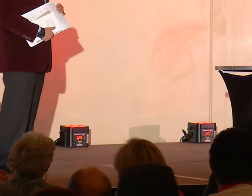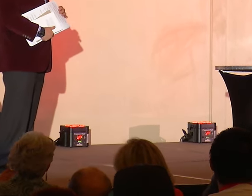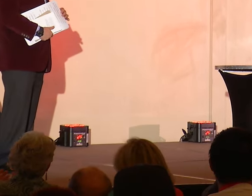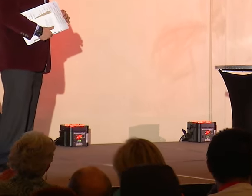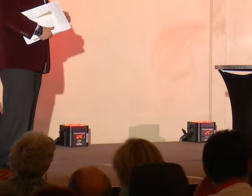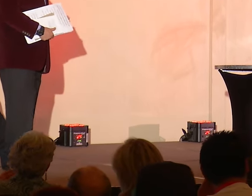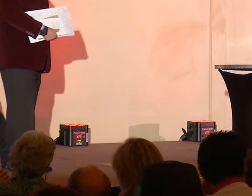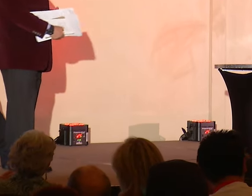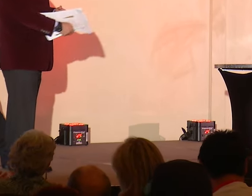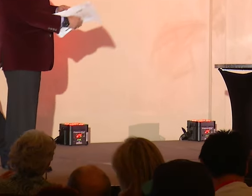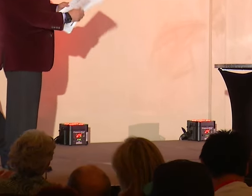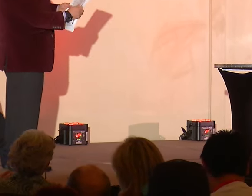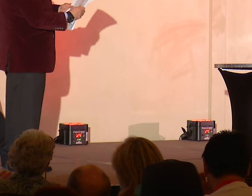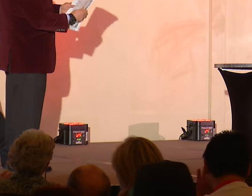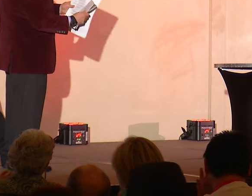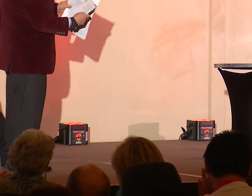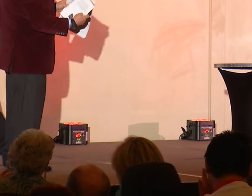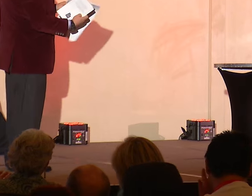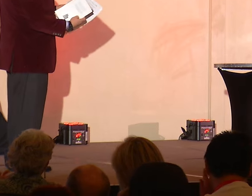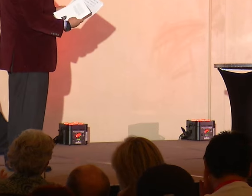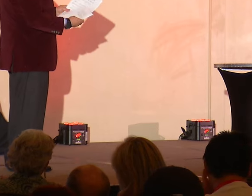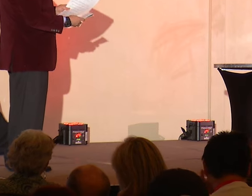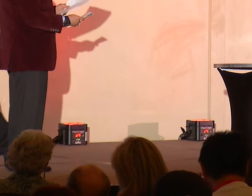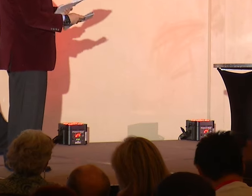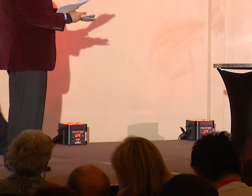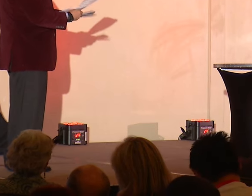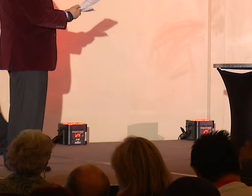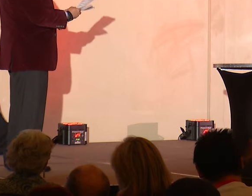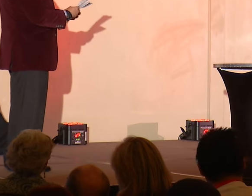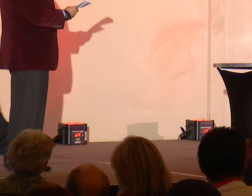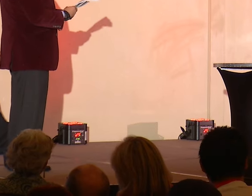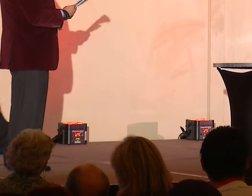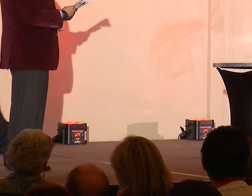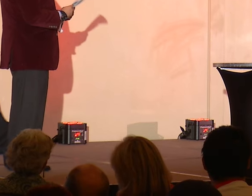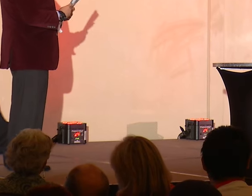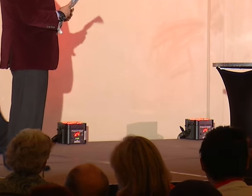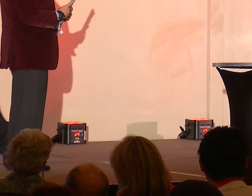a platinum life member of American Atheists. He is also,